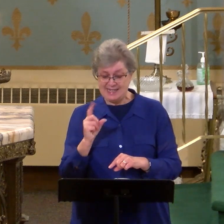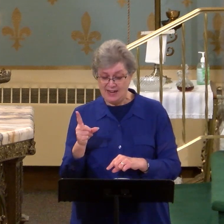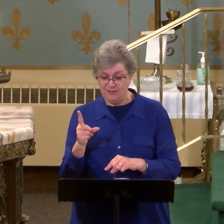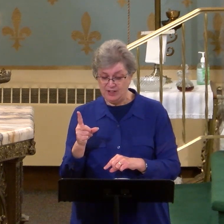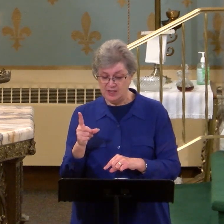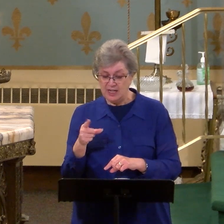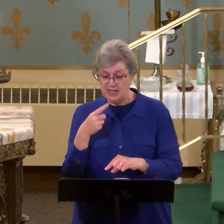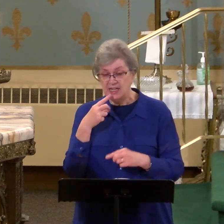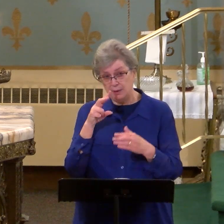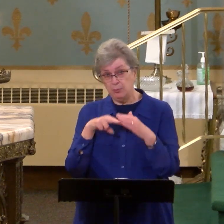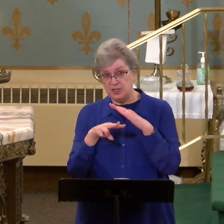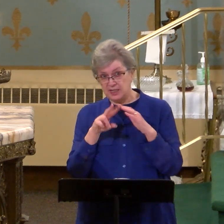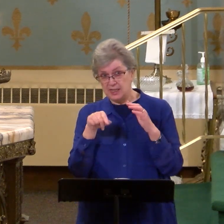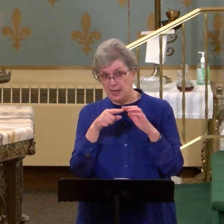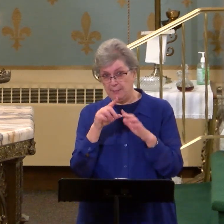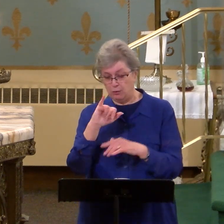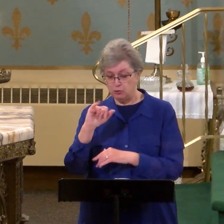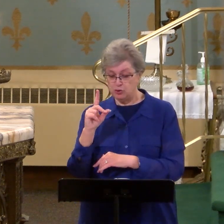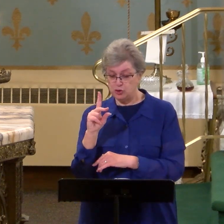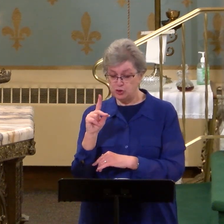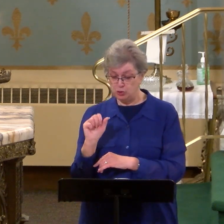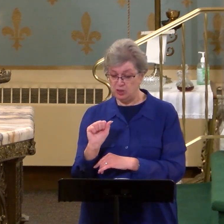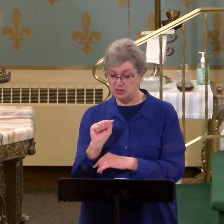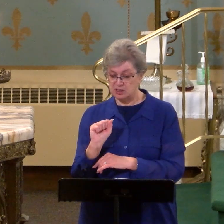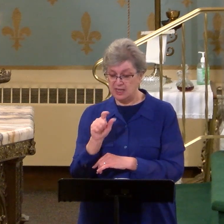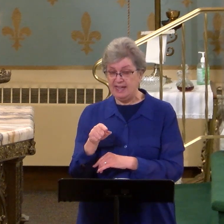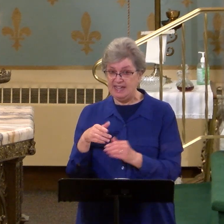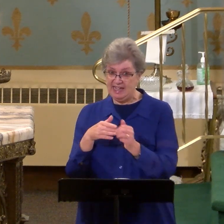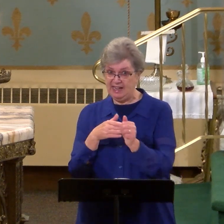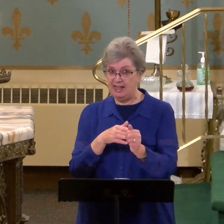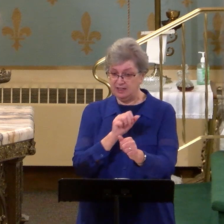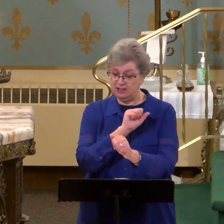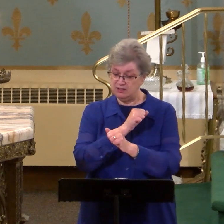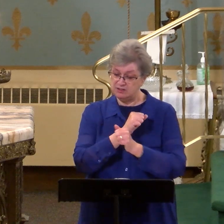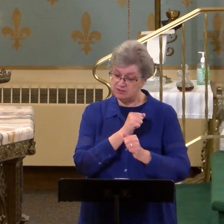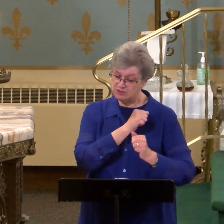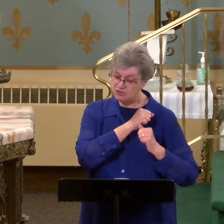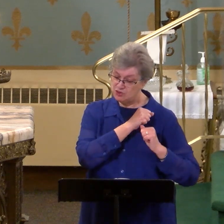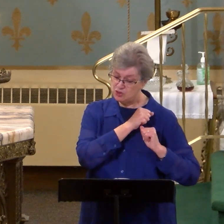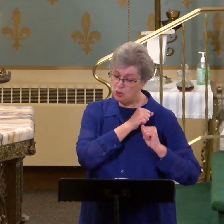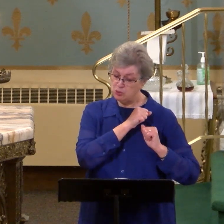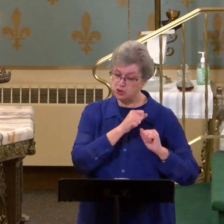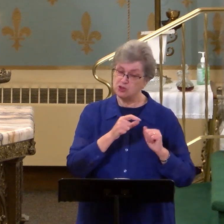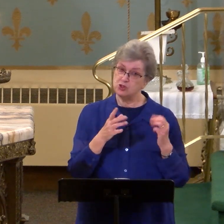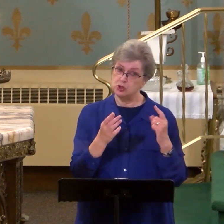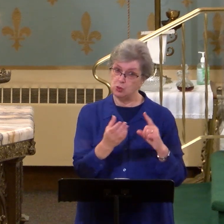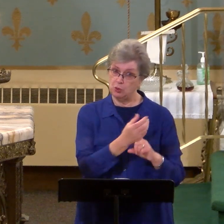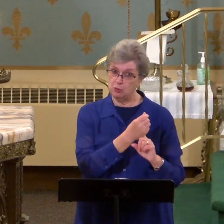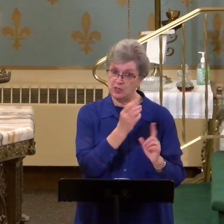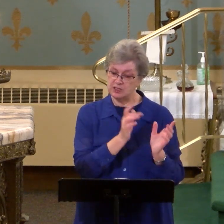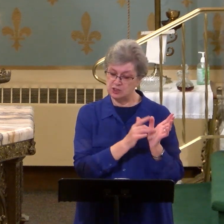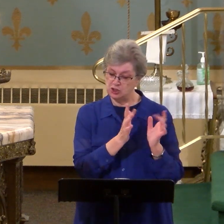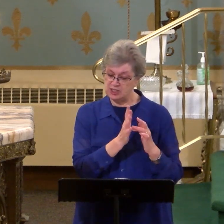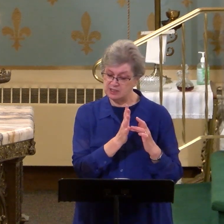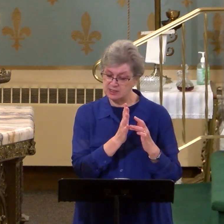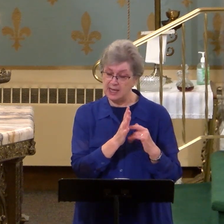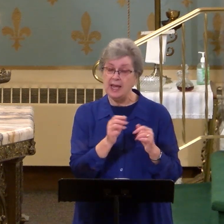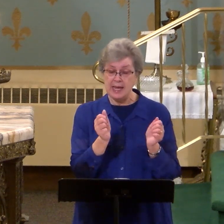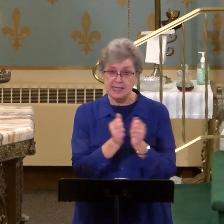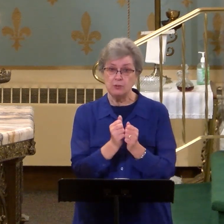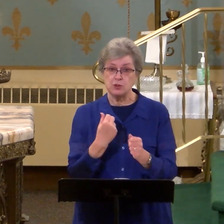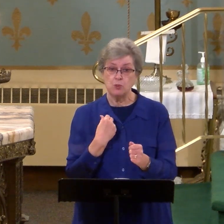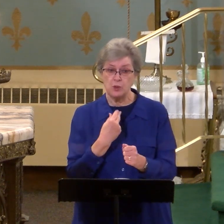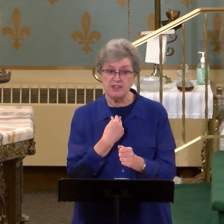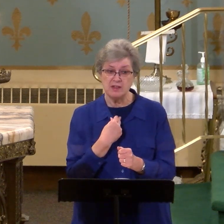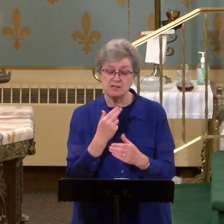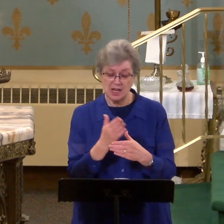Judas, who was the guide for those who arrested Jesus. He was numbered among us and was allotted a share in